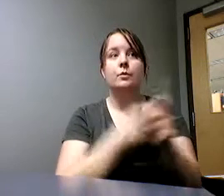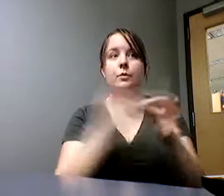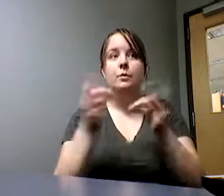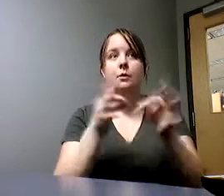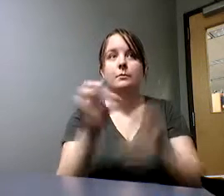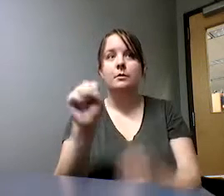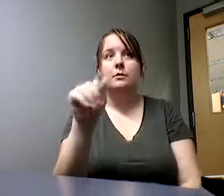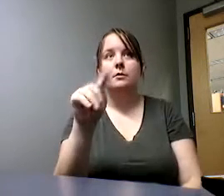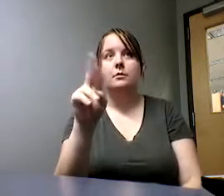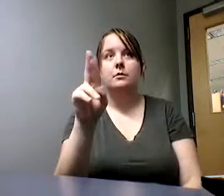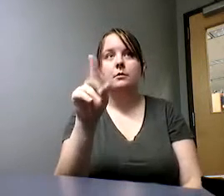Nice dirty sponge here.